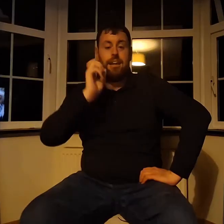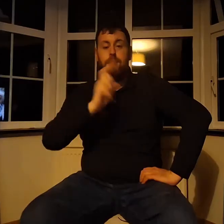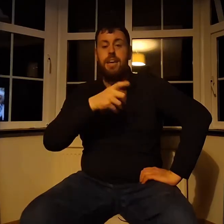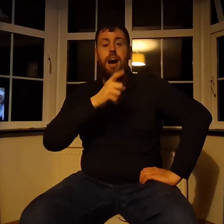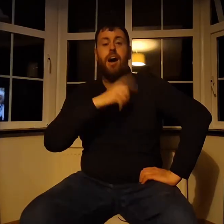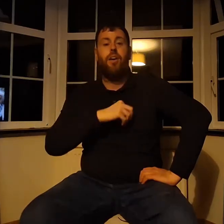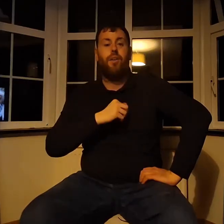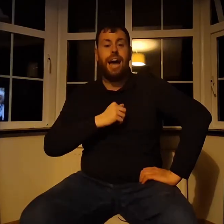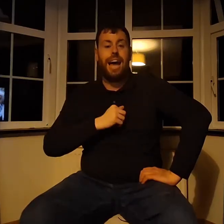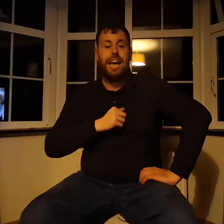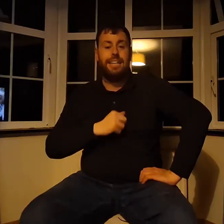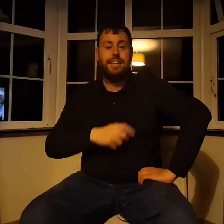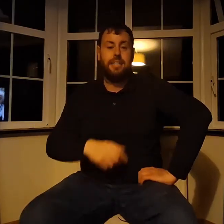That'd be alright.